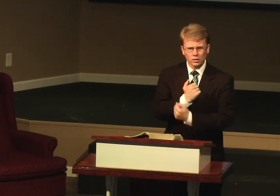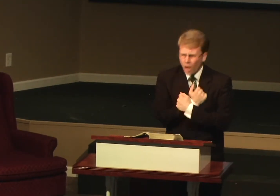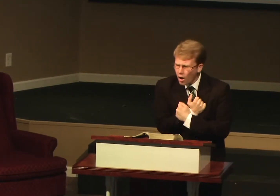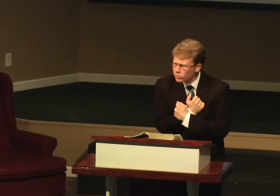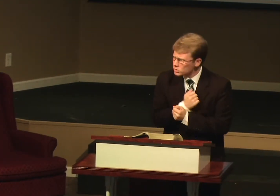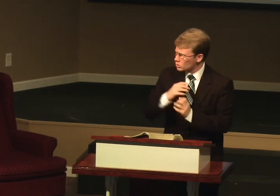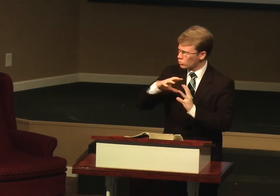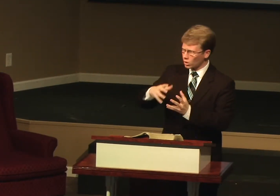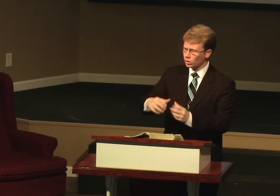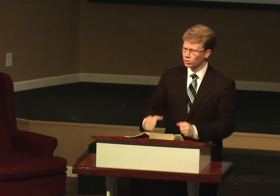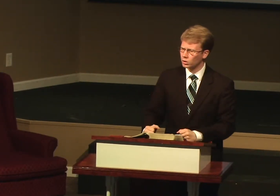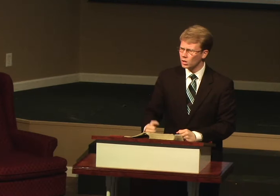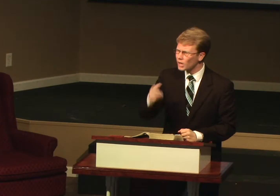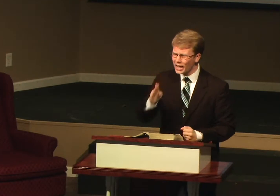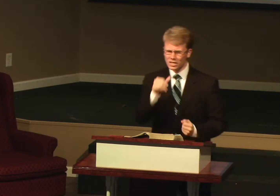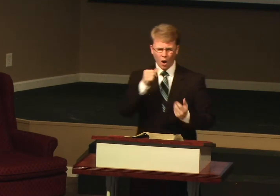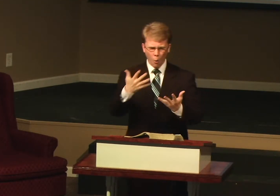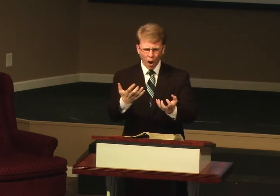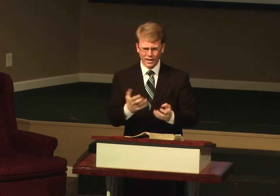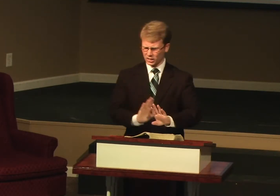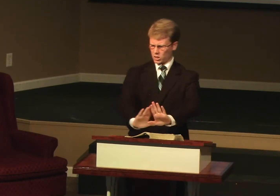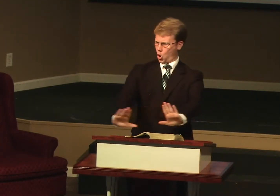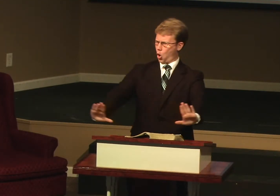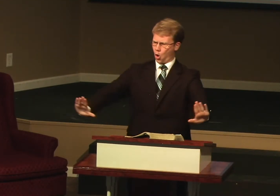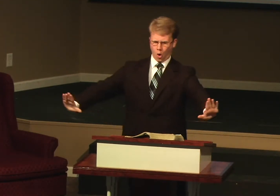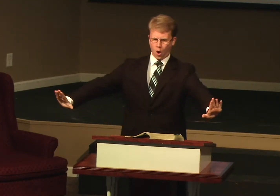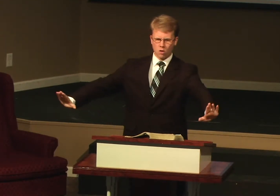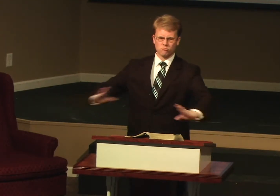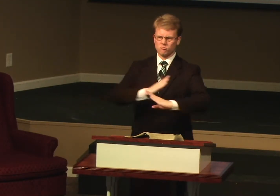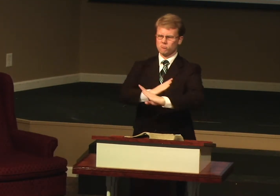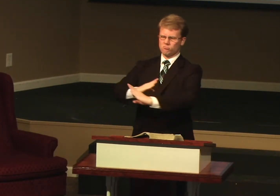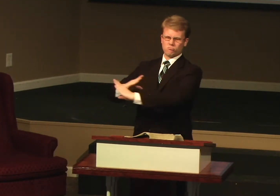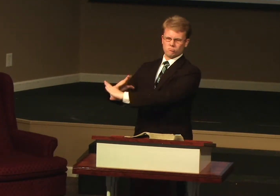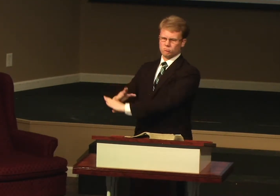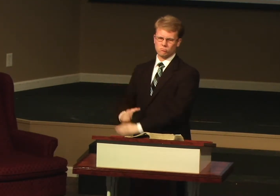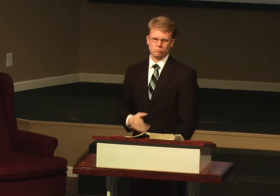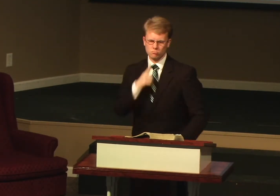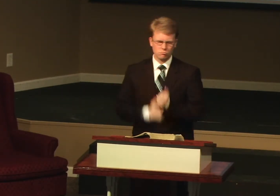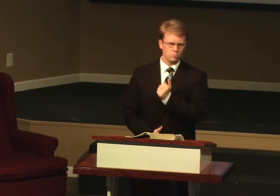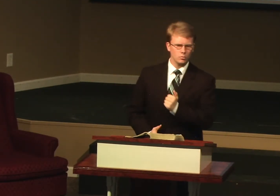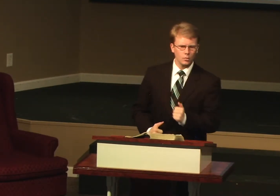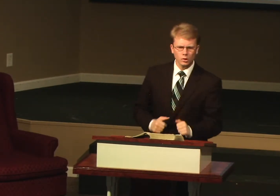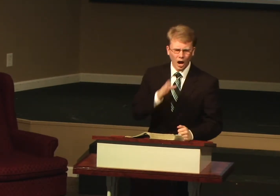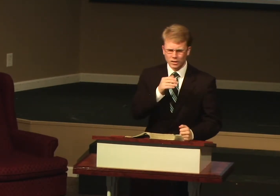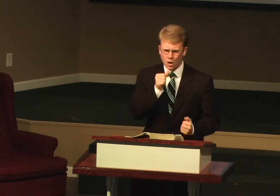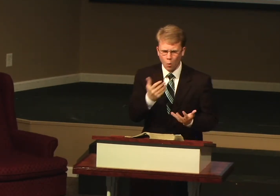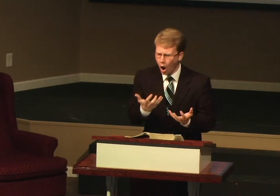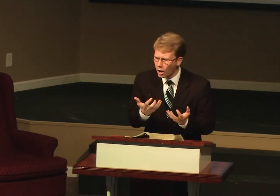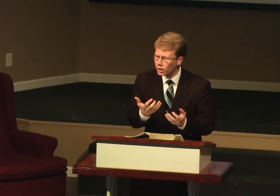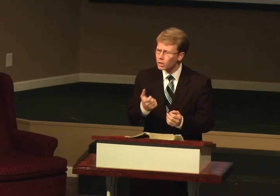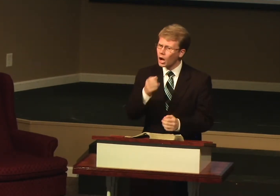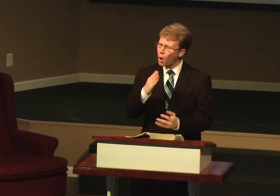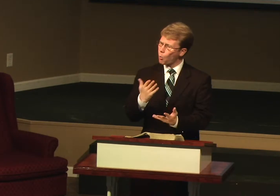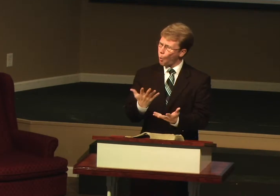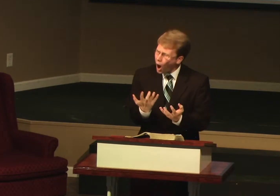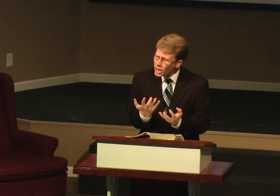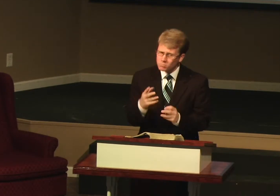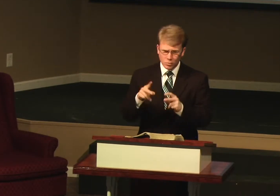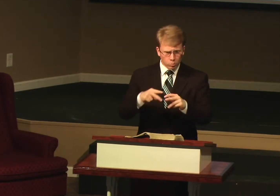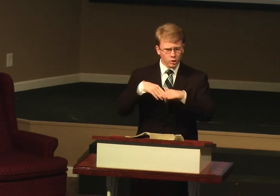With the death of Jesus Christ and his love for us, there's no more barriers. He doesn't want to be,